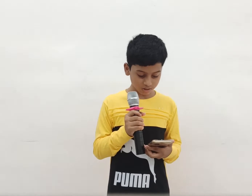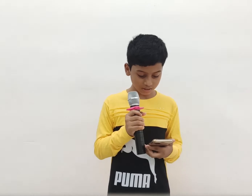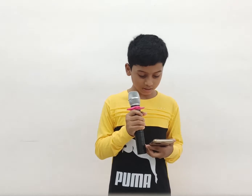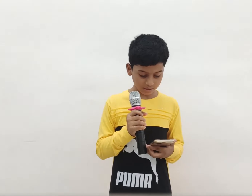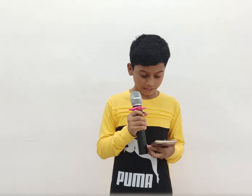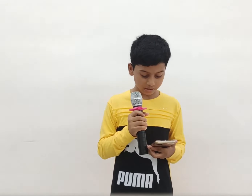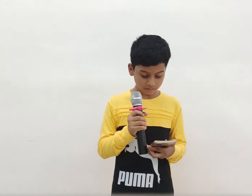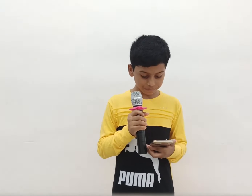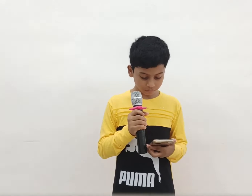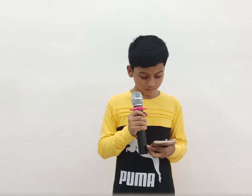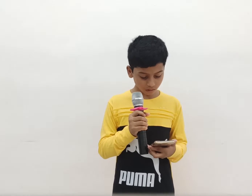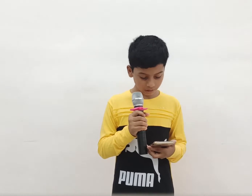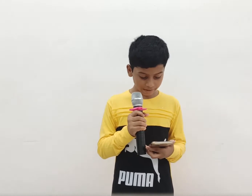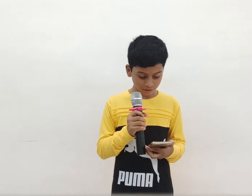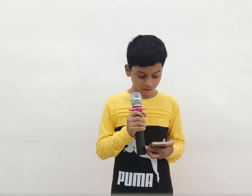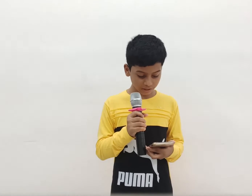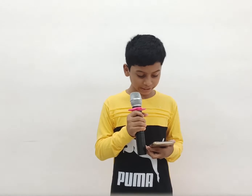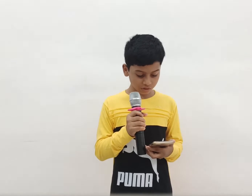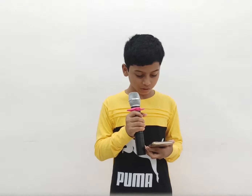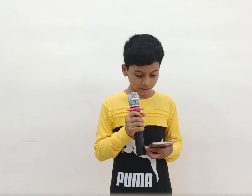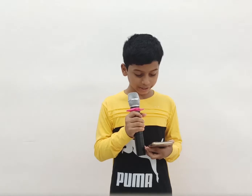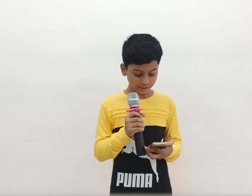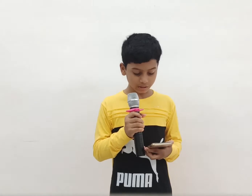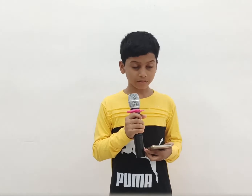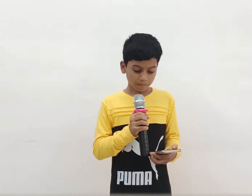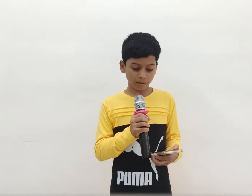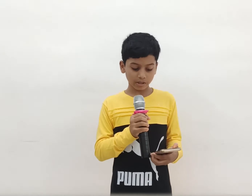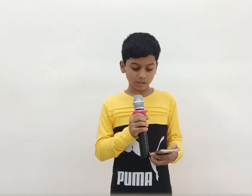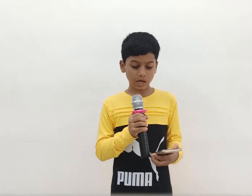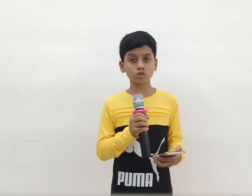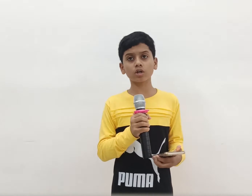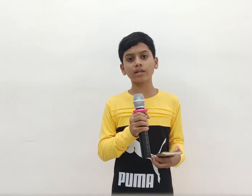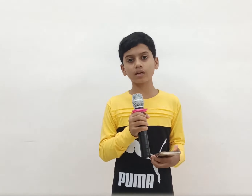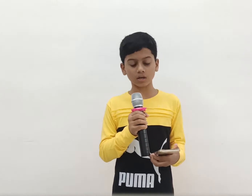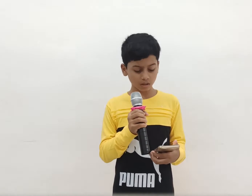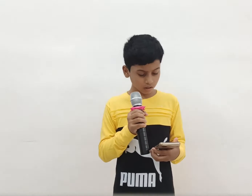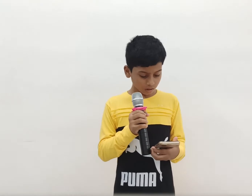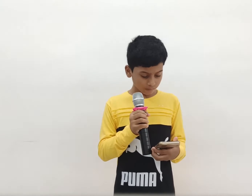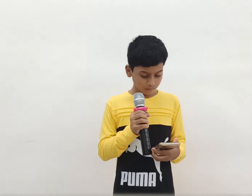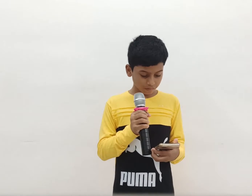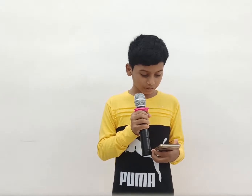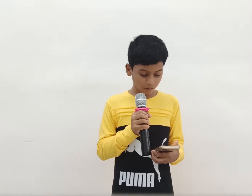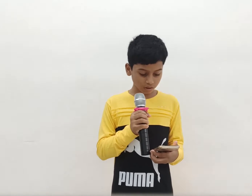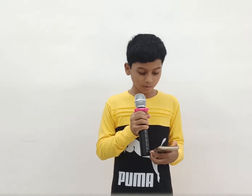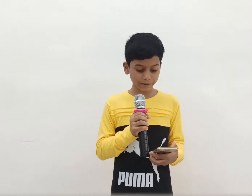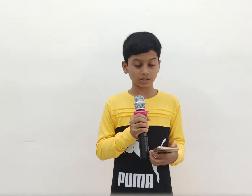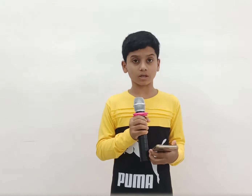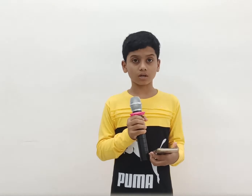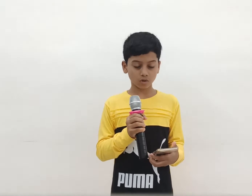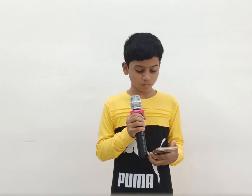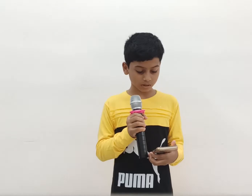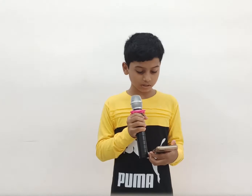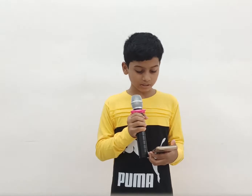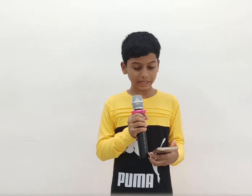the Lord Jesus Christ. Everyone needs to hear it. But how shall they hear? Without a